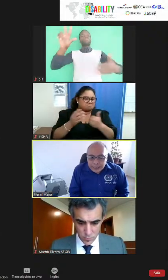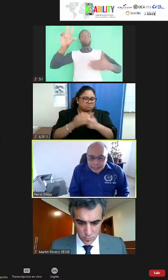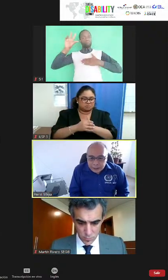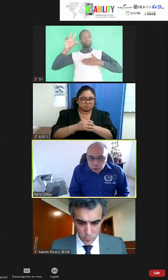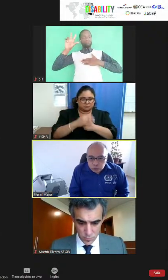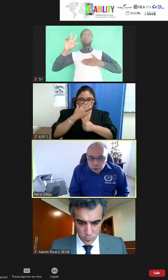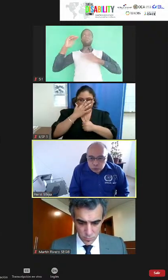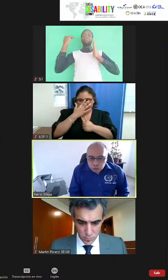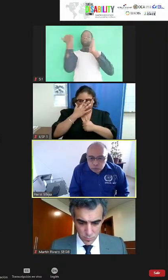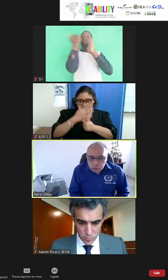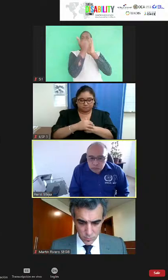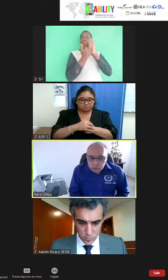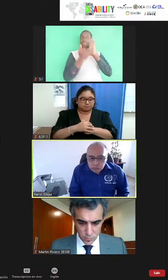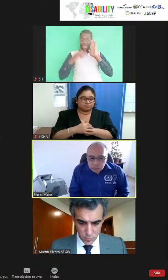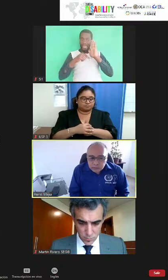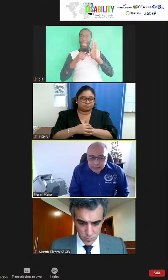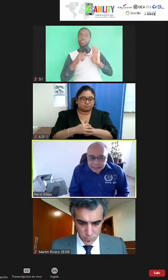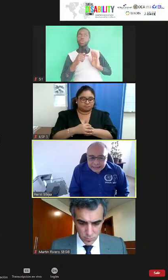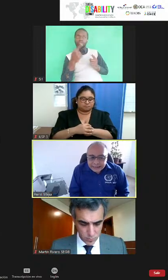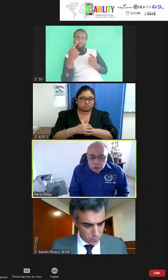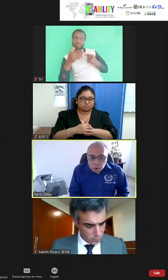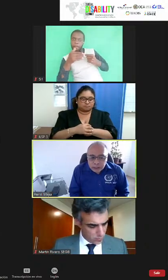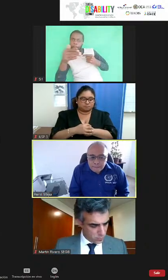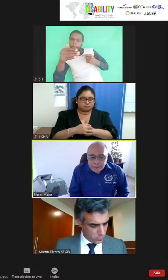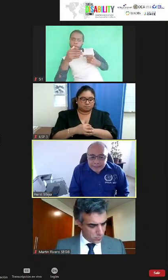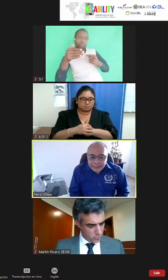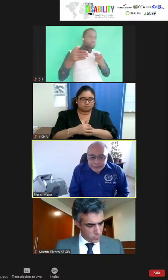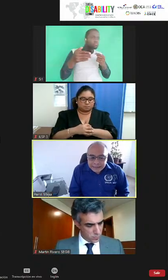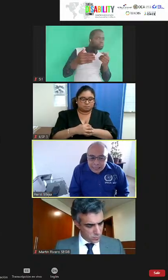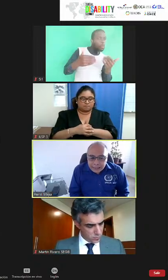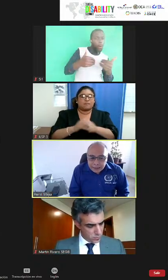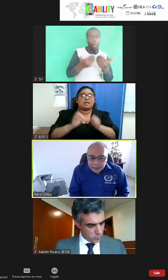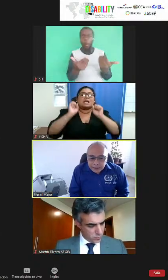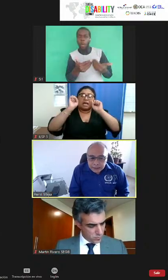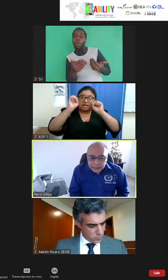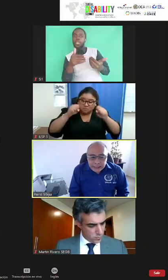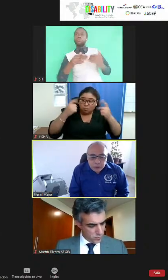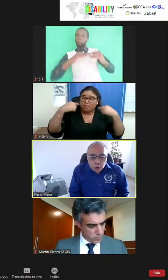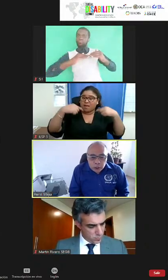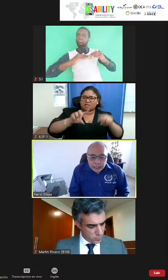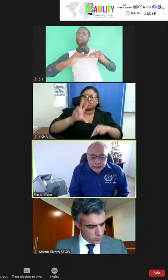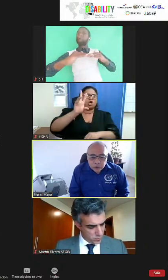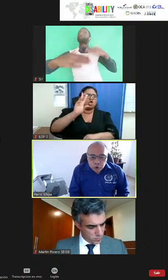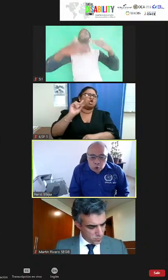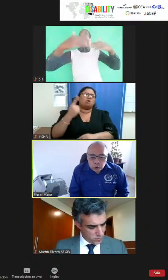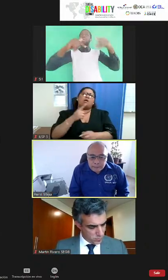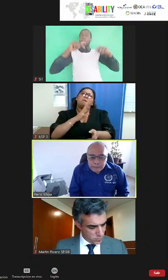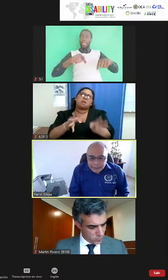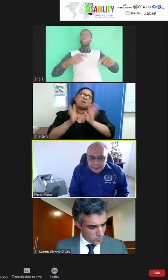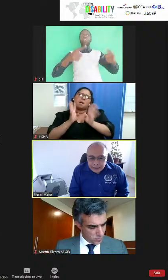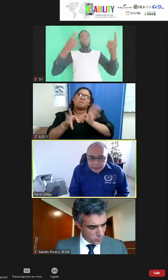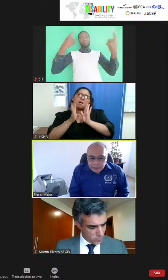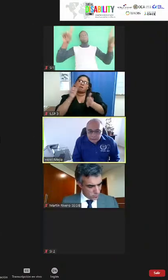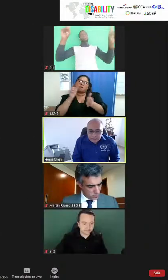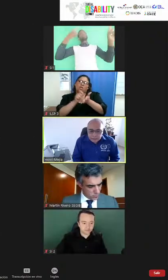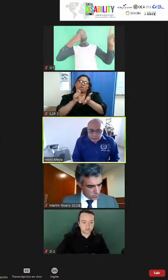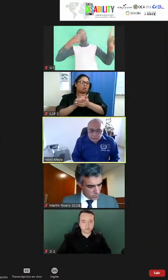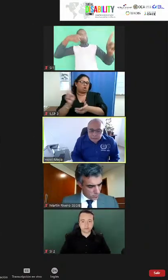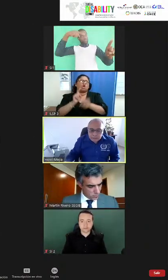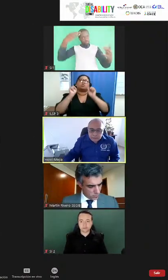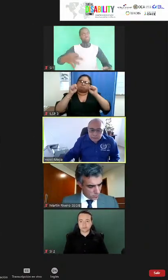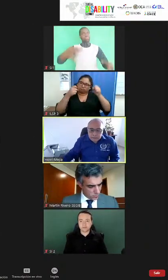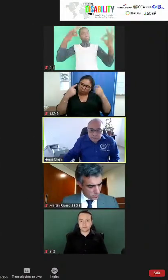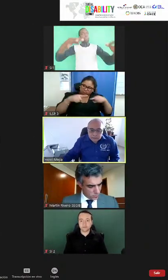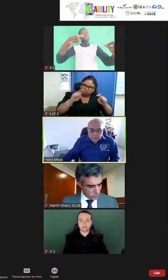measurable long-lasting commitments that will be materialized so that they will